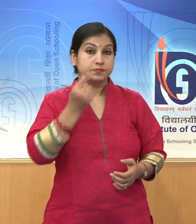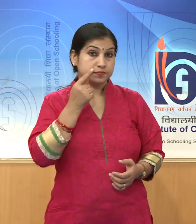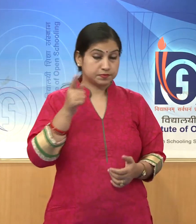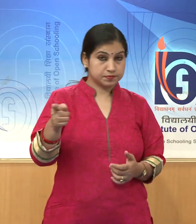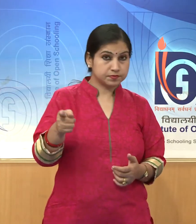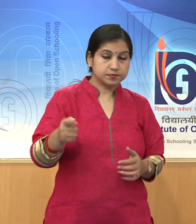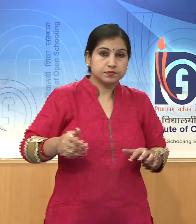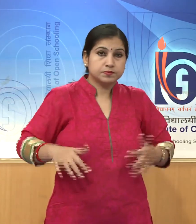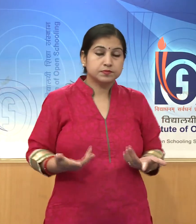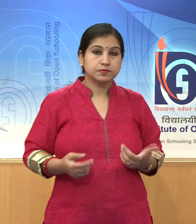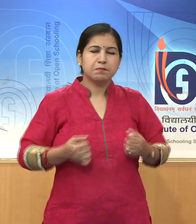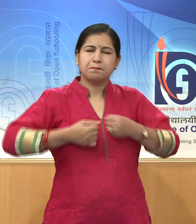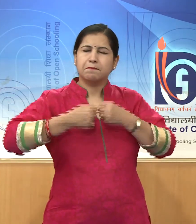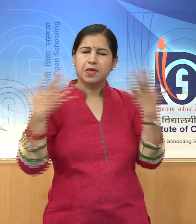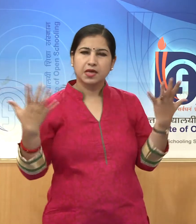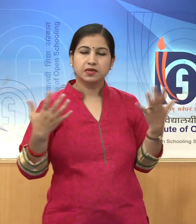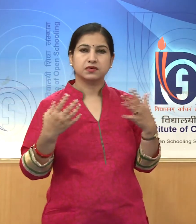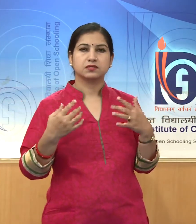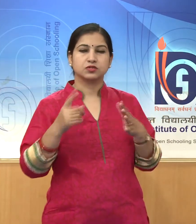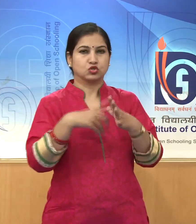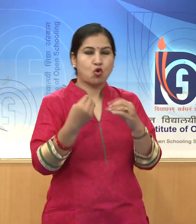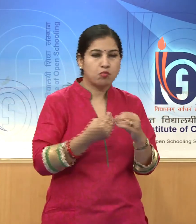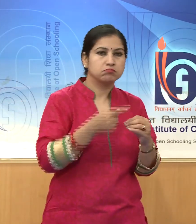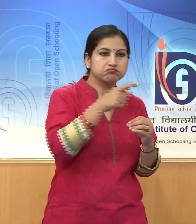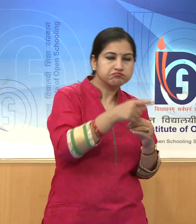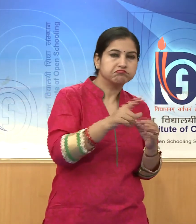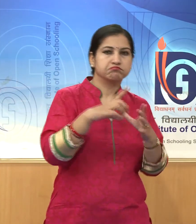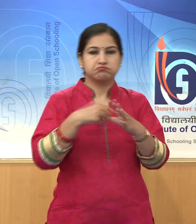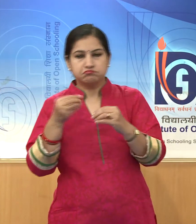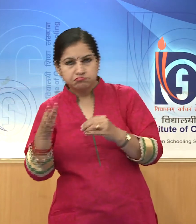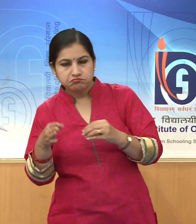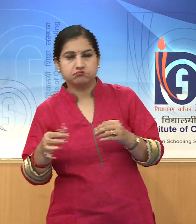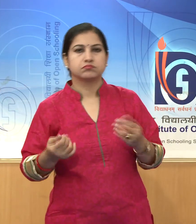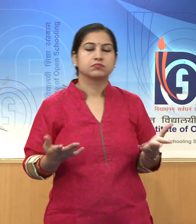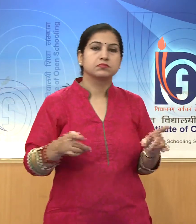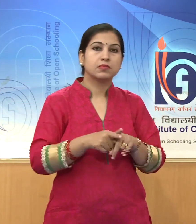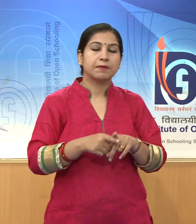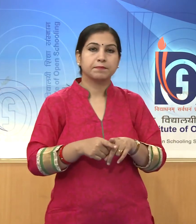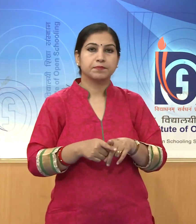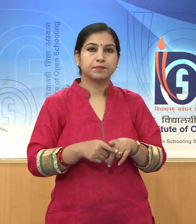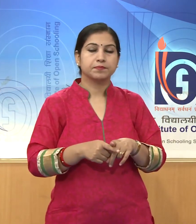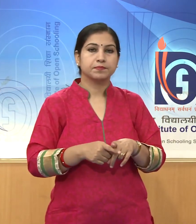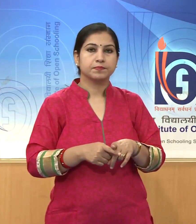He had to do many odd jobs as a telegraph